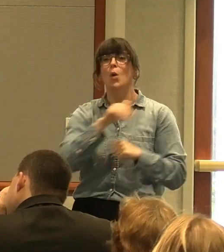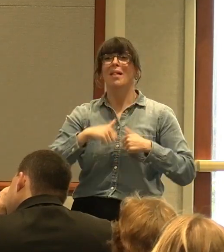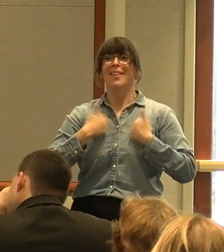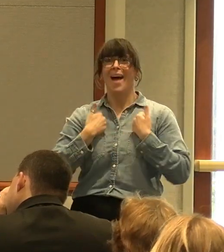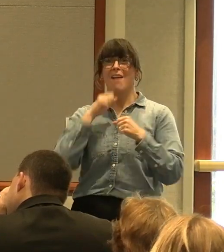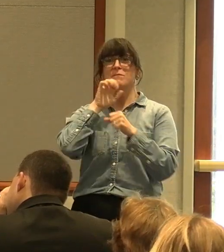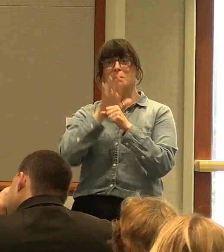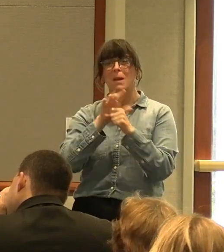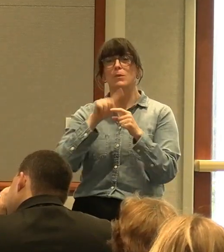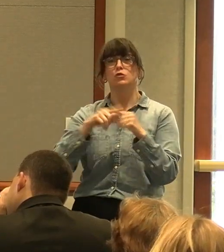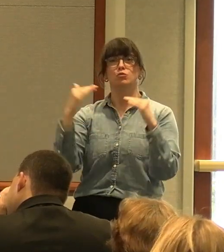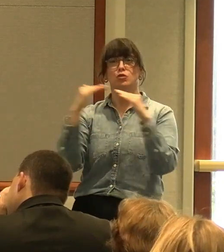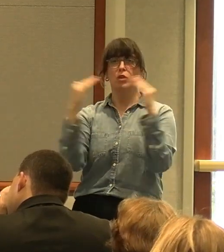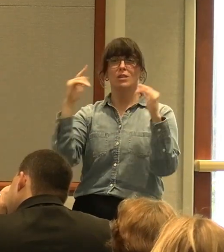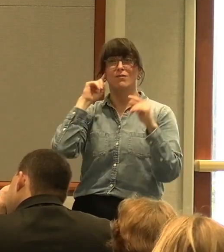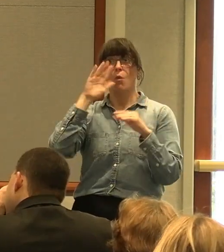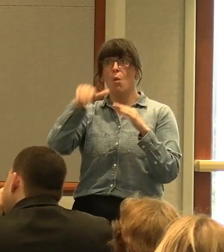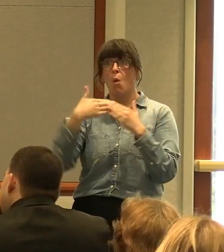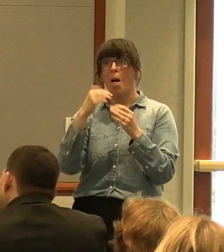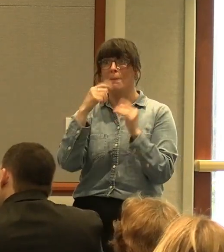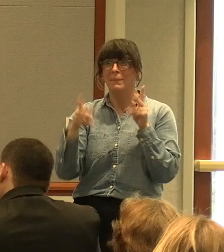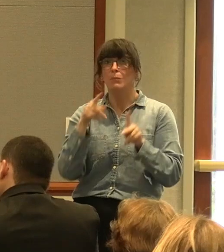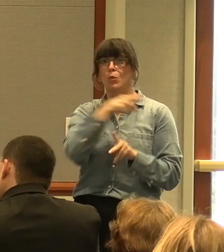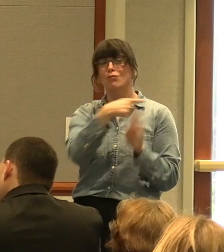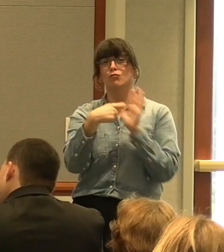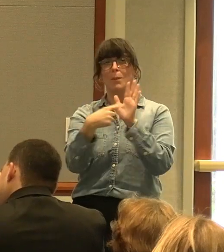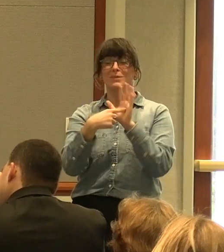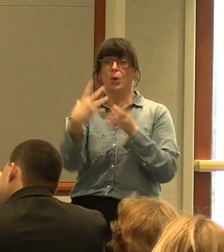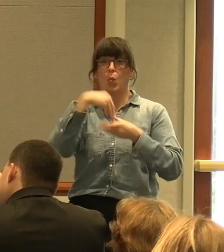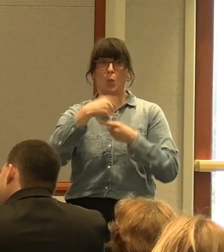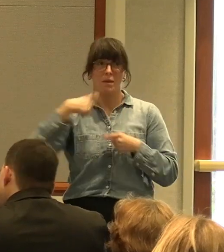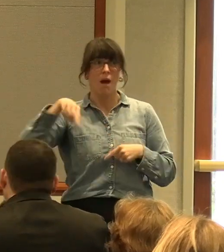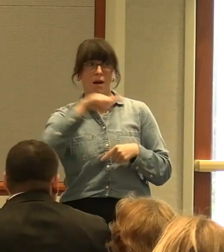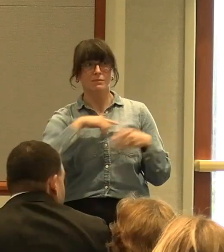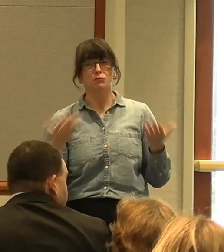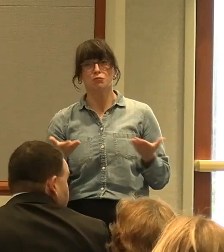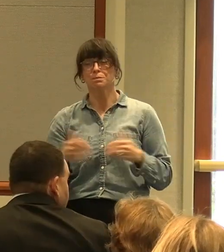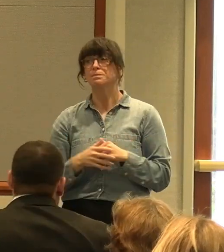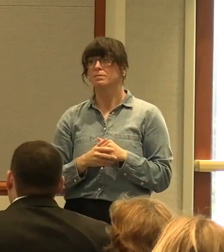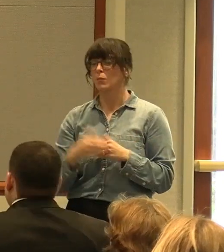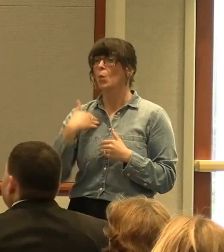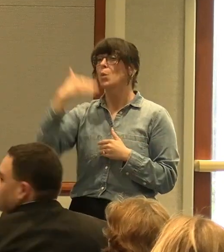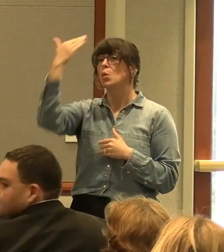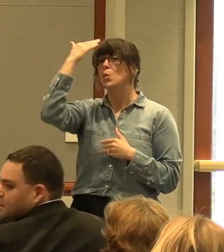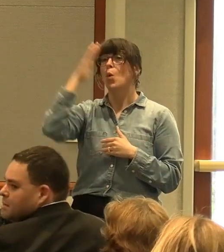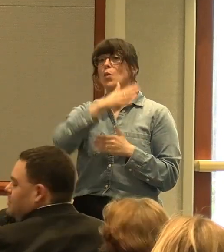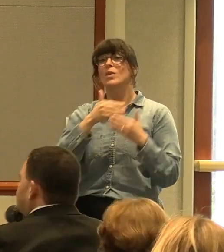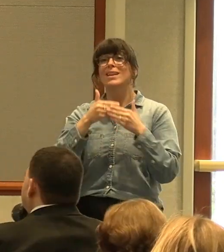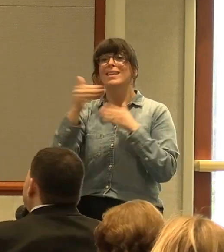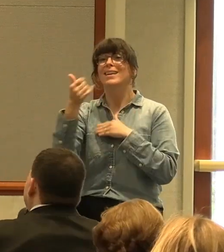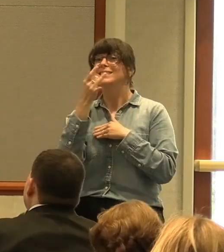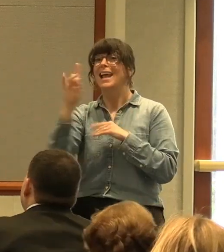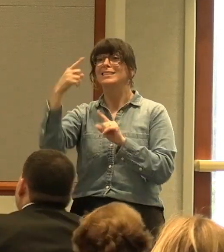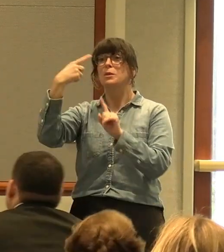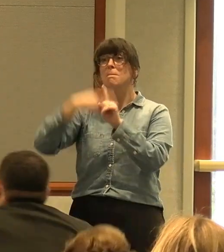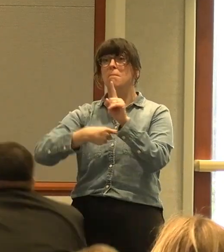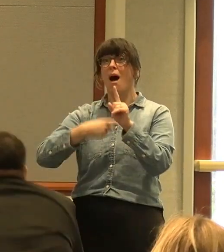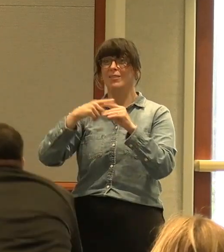of all those who you've represented, including ourselves. We know that you will treat the next 18 months in